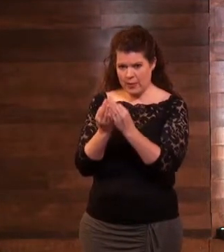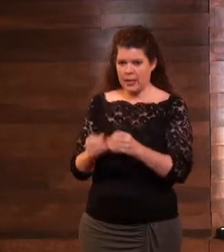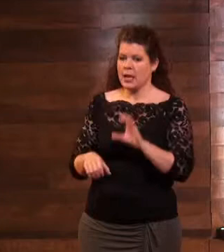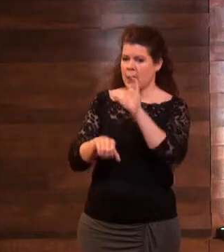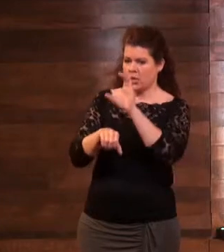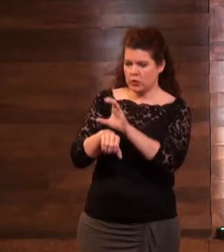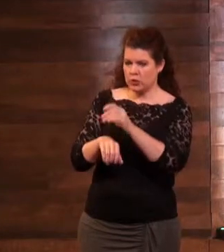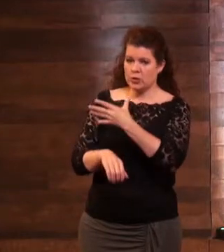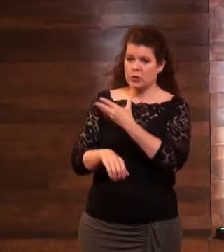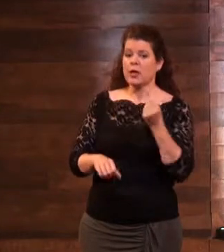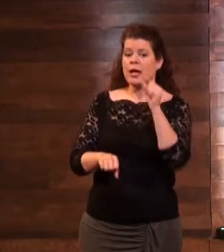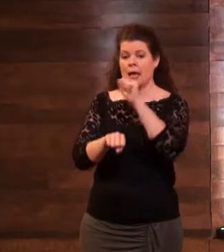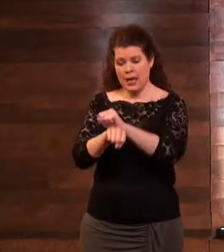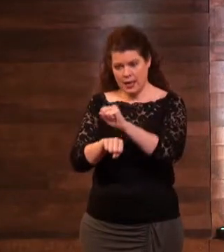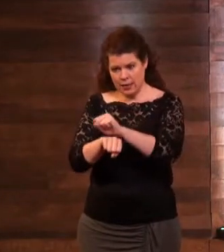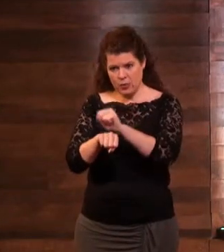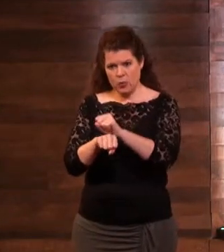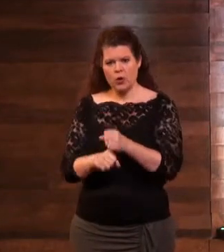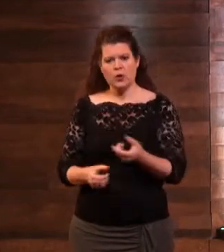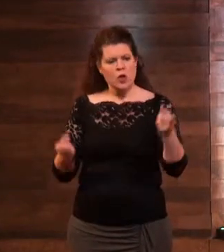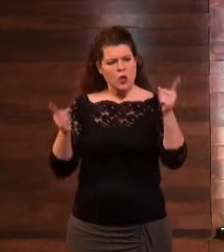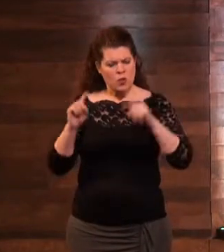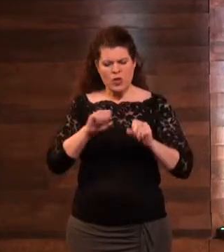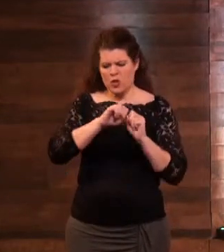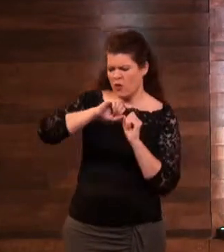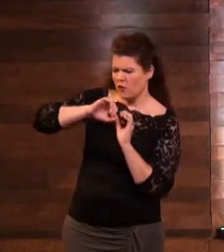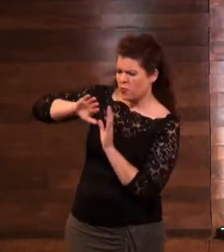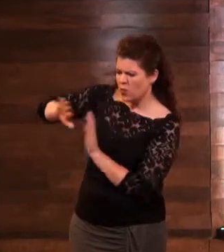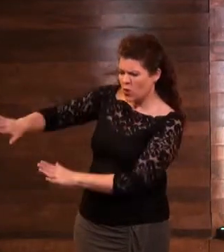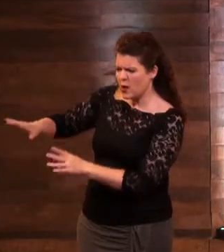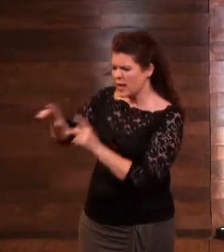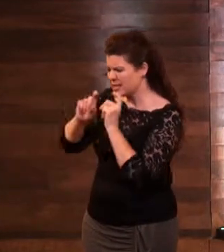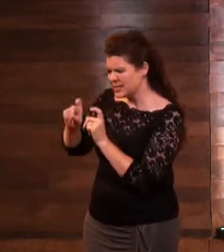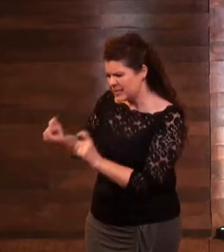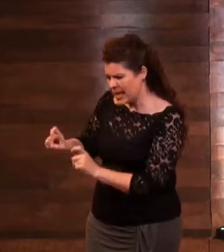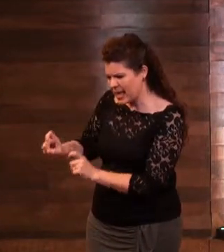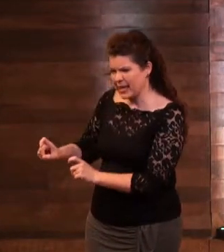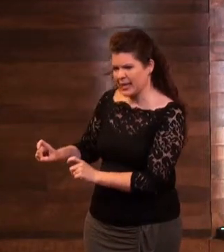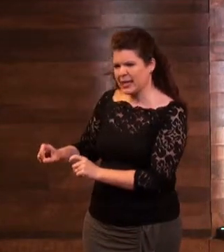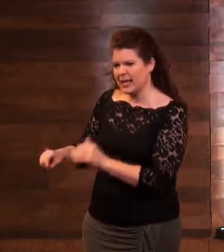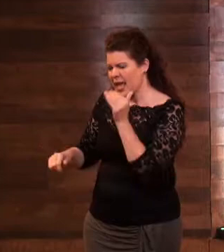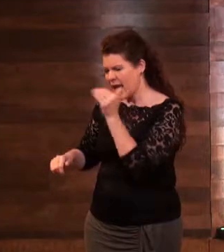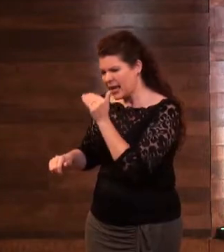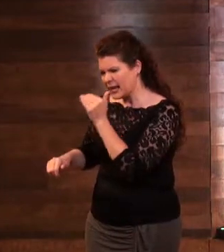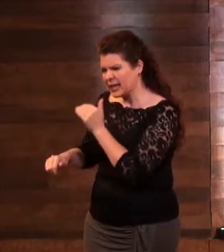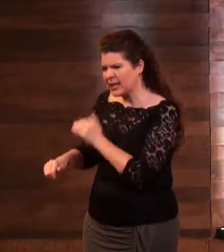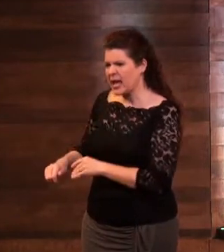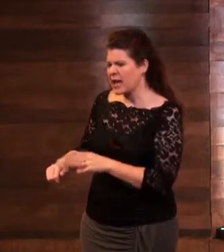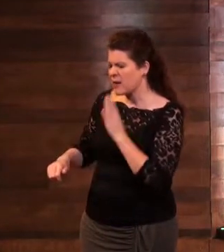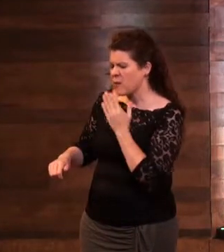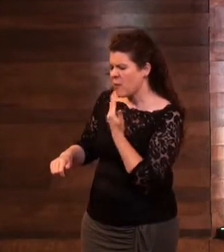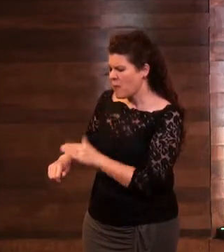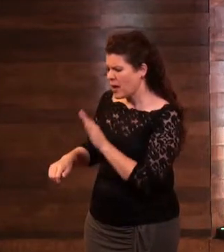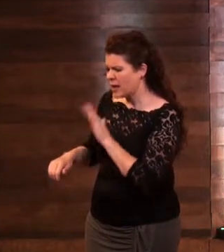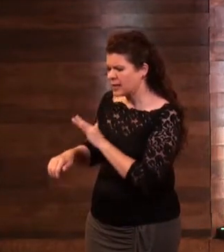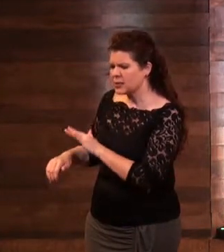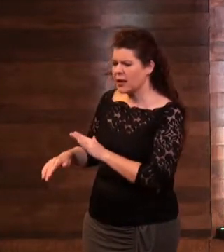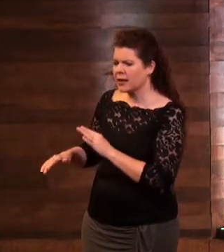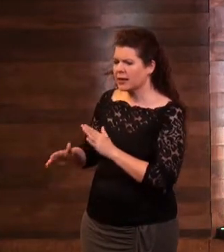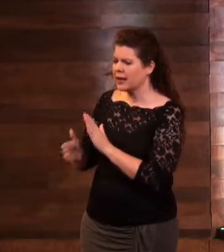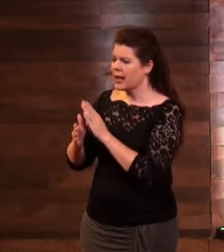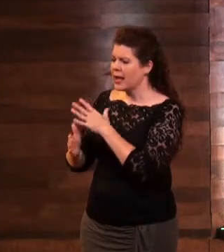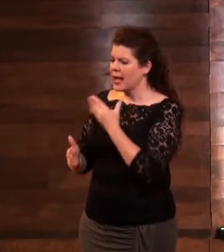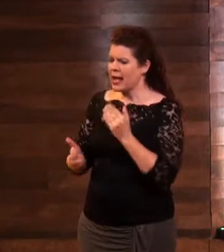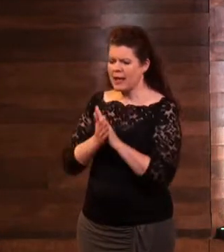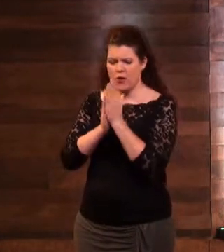sexual immorality and coveting and anger and slander and obscene talk and lying, and instead you are compassionate and kind